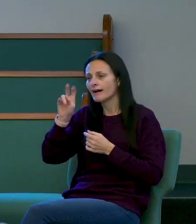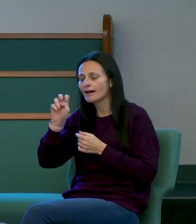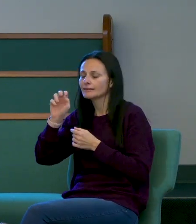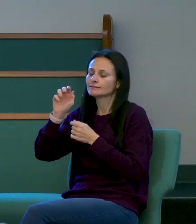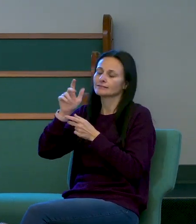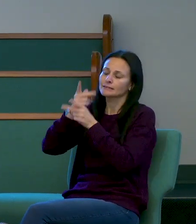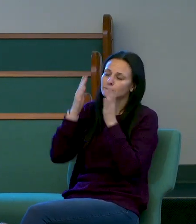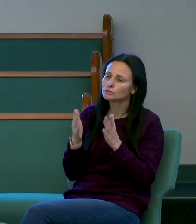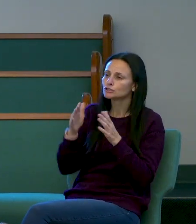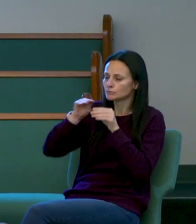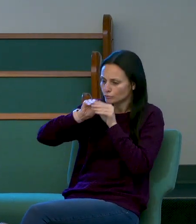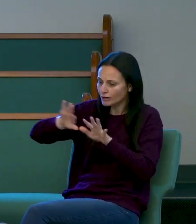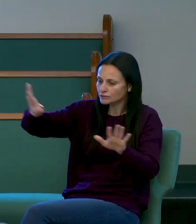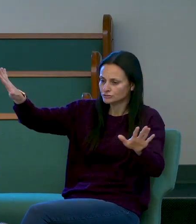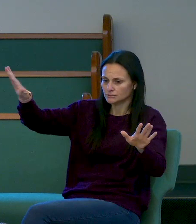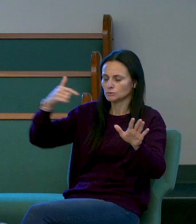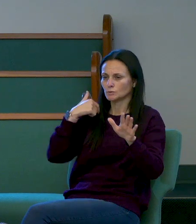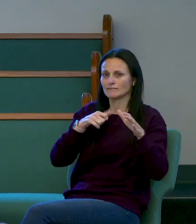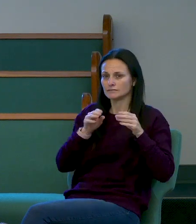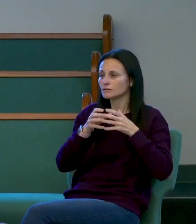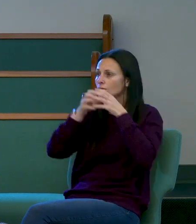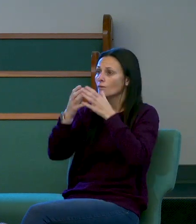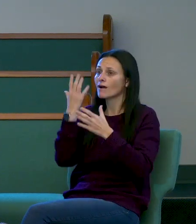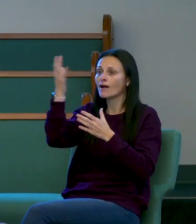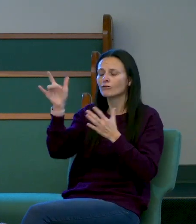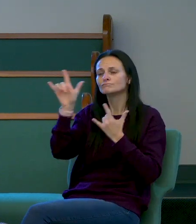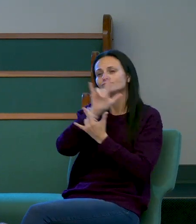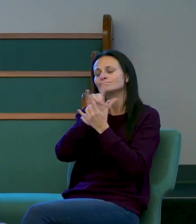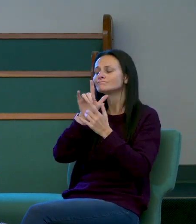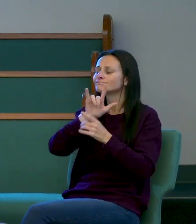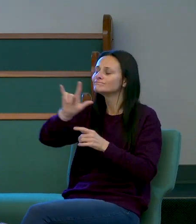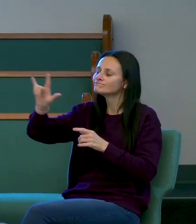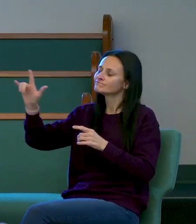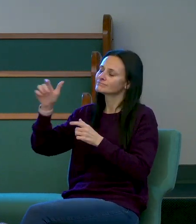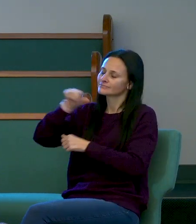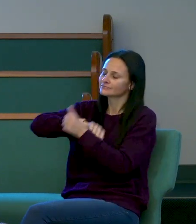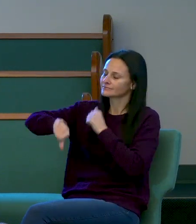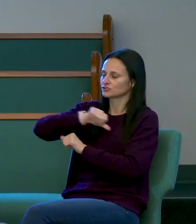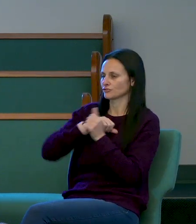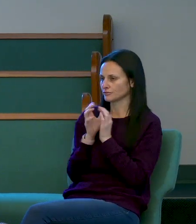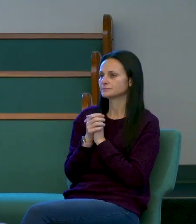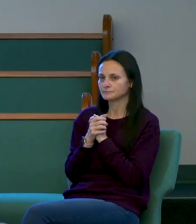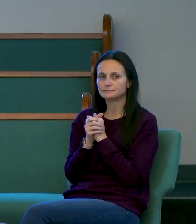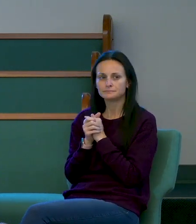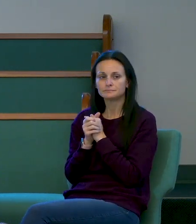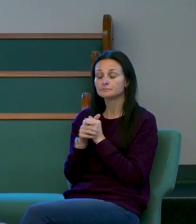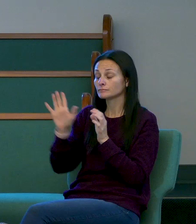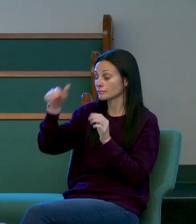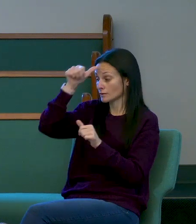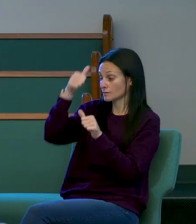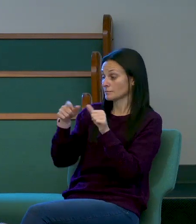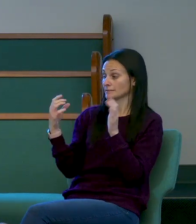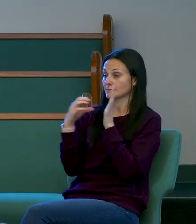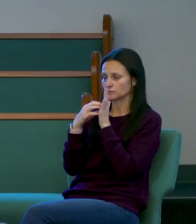vine, branches, is to go out and love one another. Okay, you will remember this